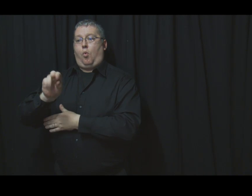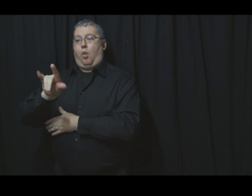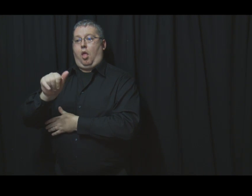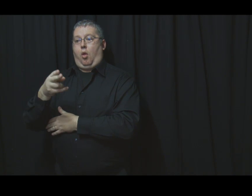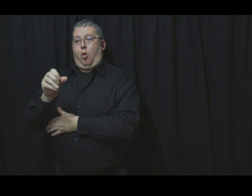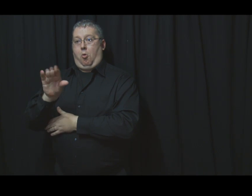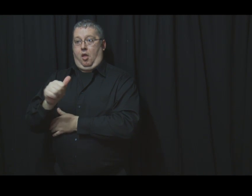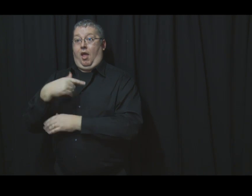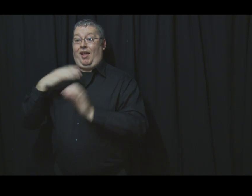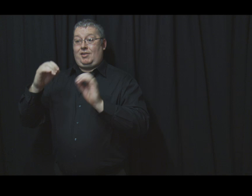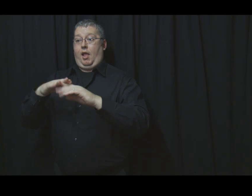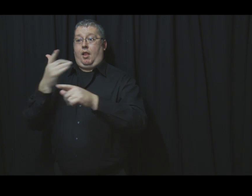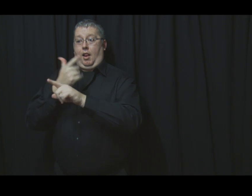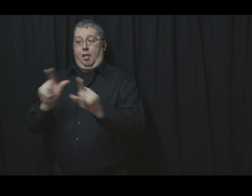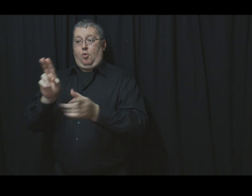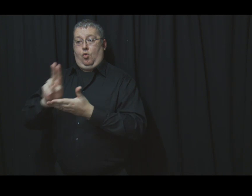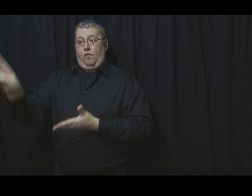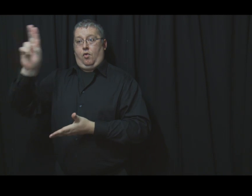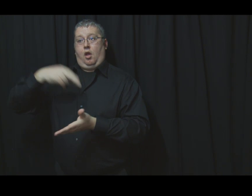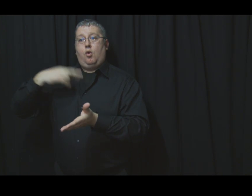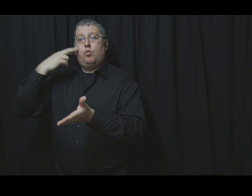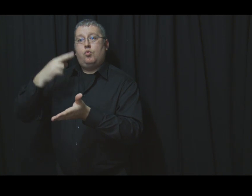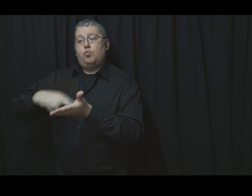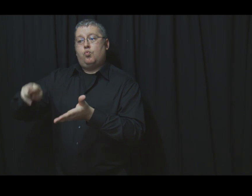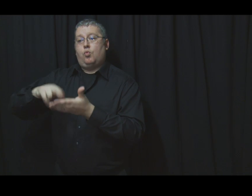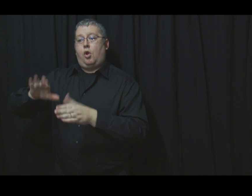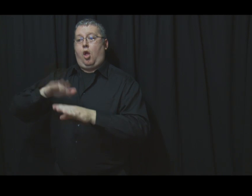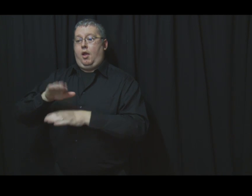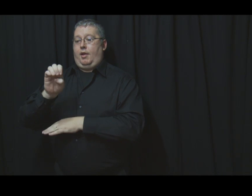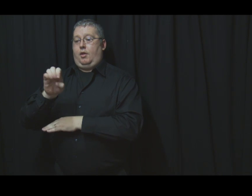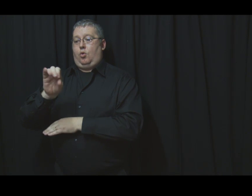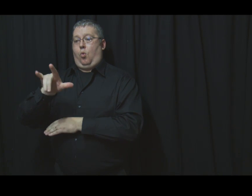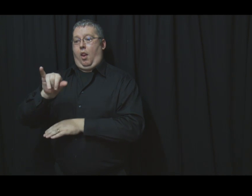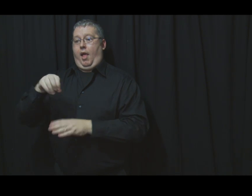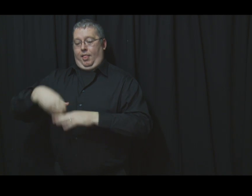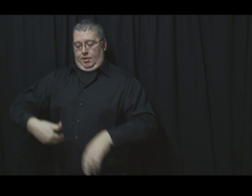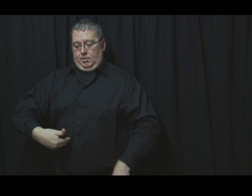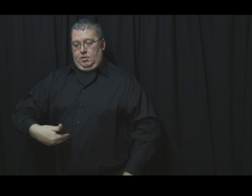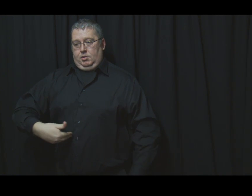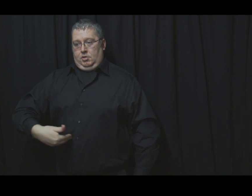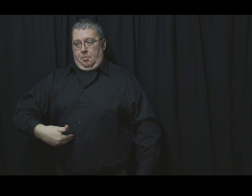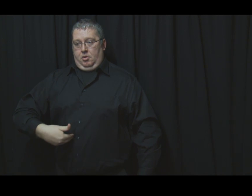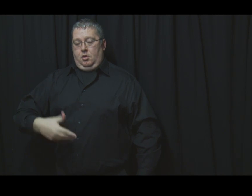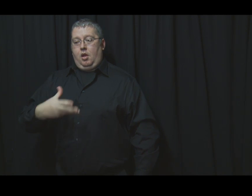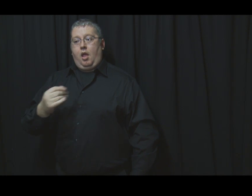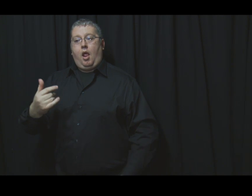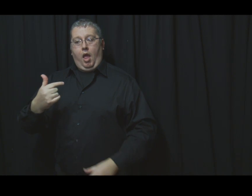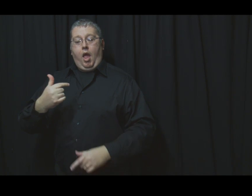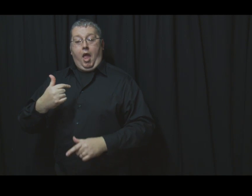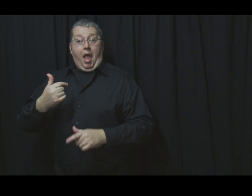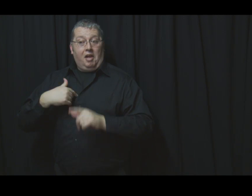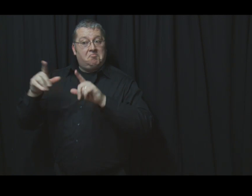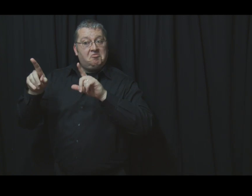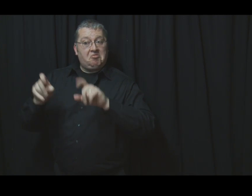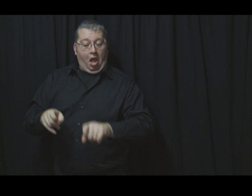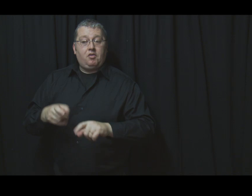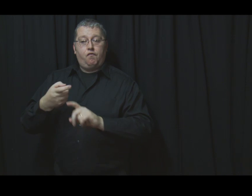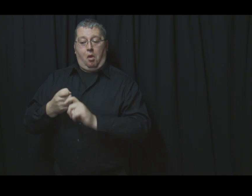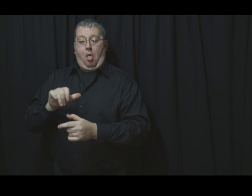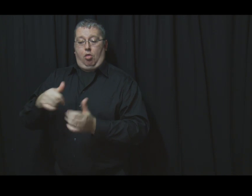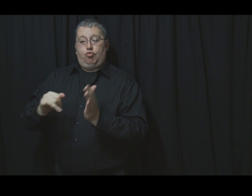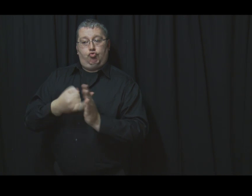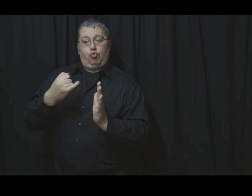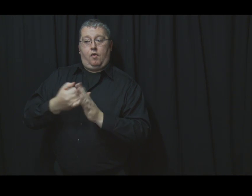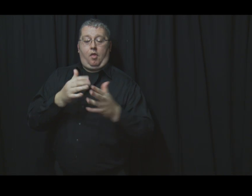Liberty University, and I do research on E. coli in the intestine. I've published in secular journals from the American Society